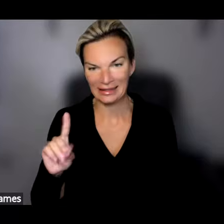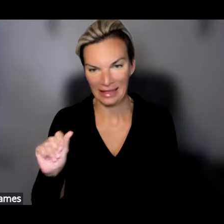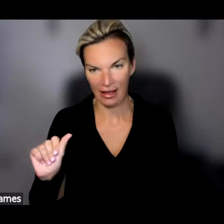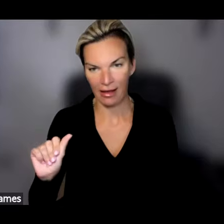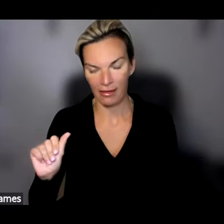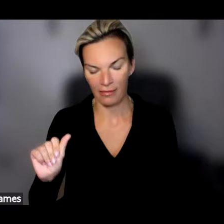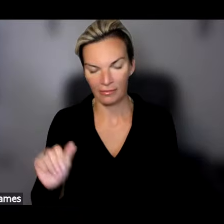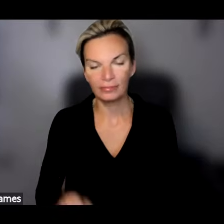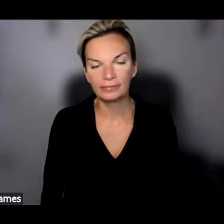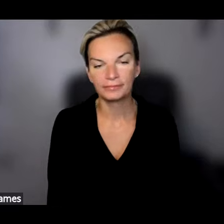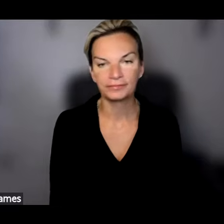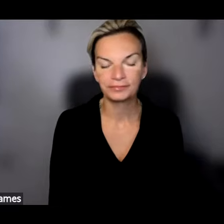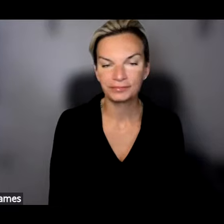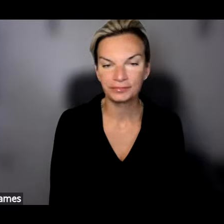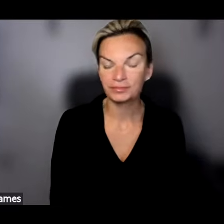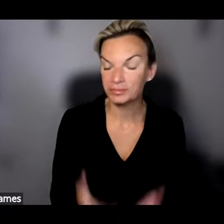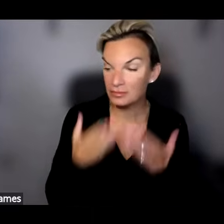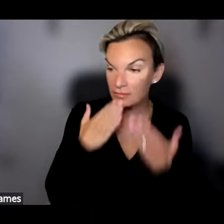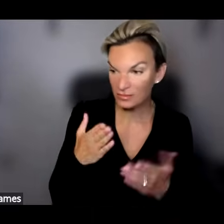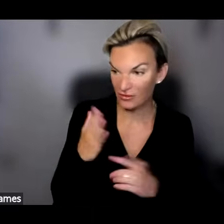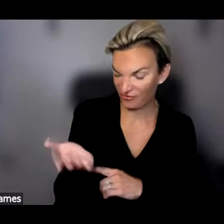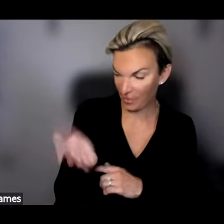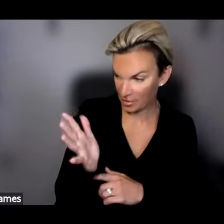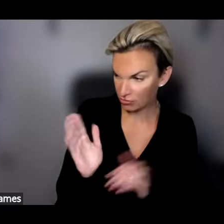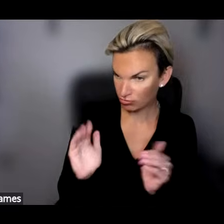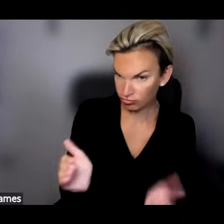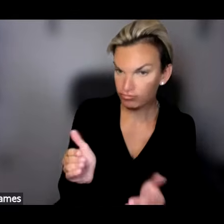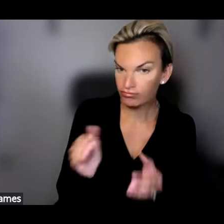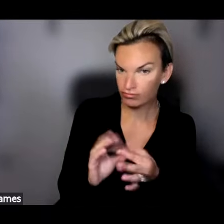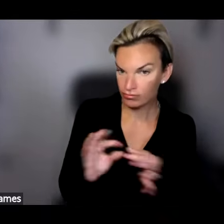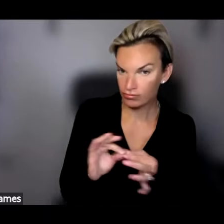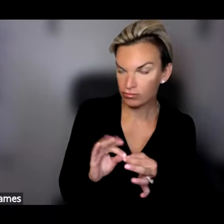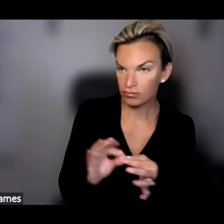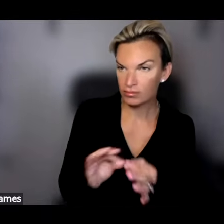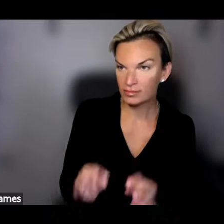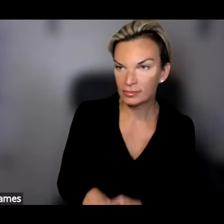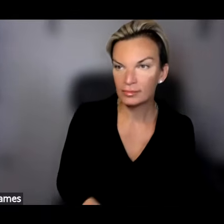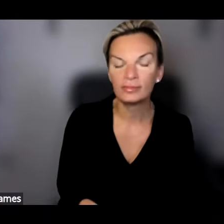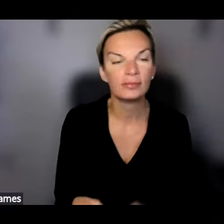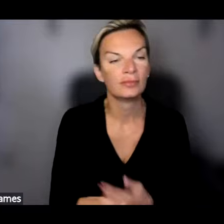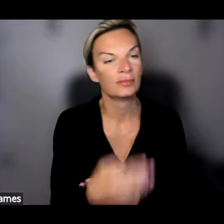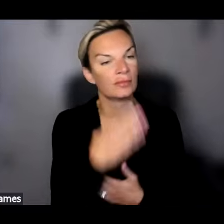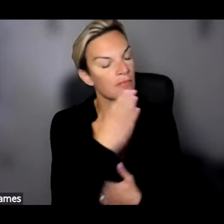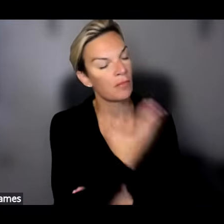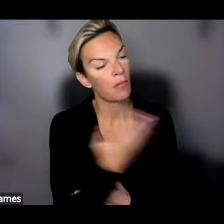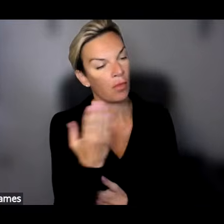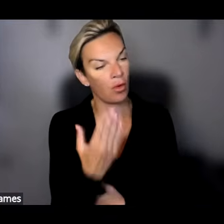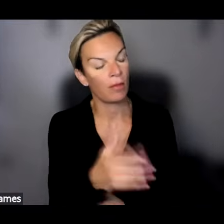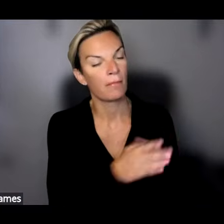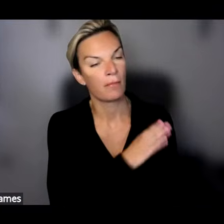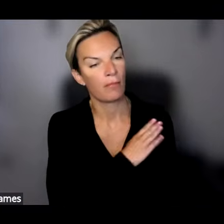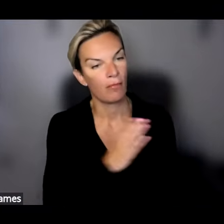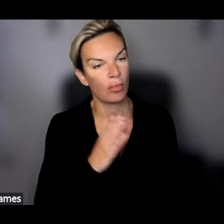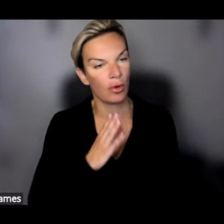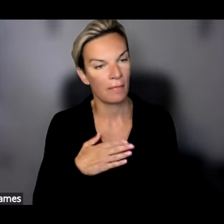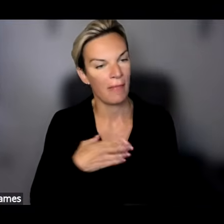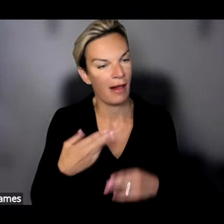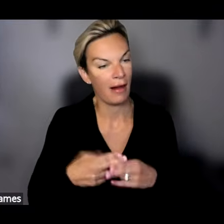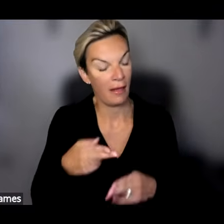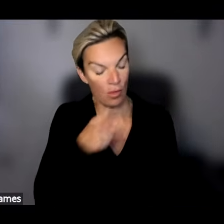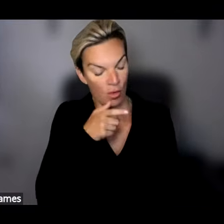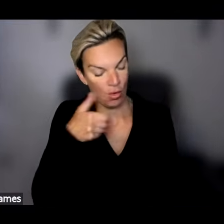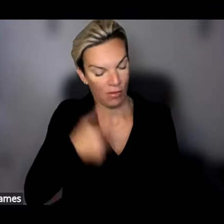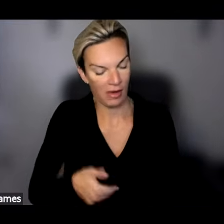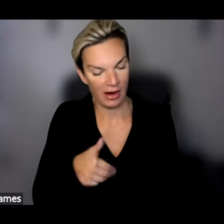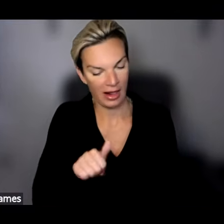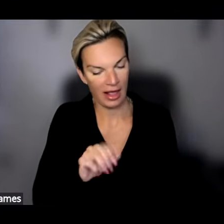ASHLEYAREEDA. Thank you, ma'am. You've got 5 minutes. Good morning, members of the board. My name is Ashley Arita, and